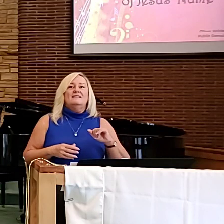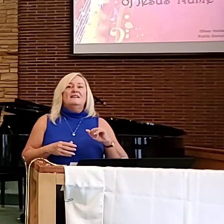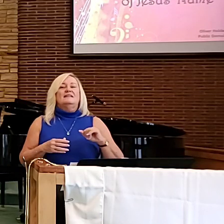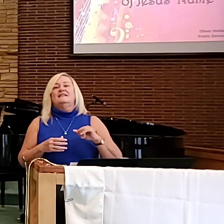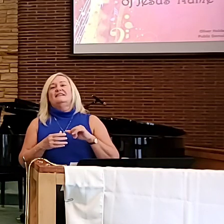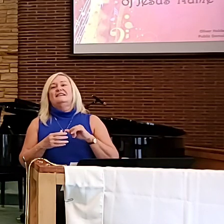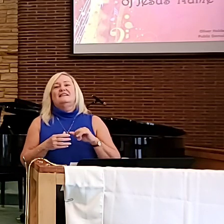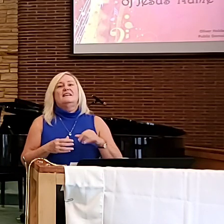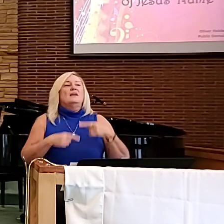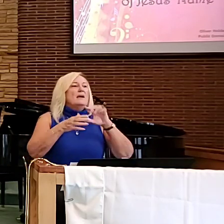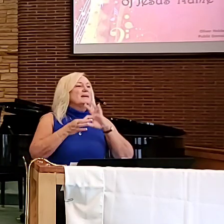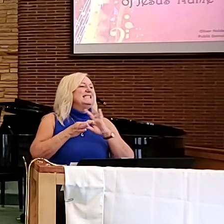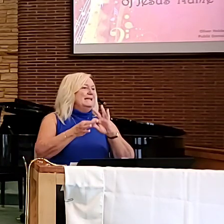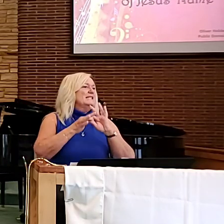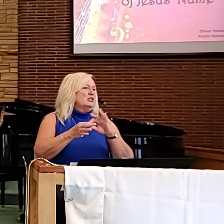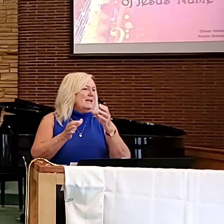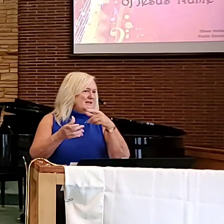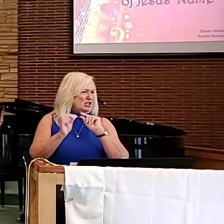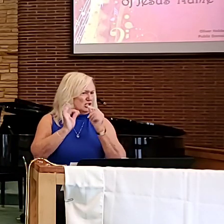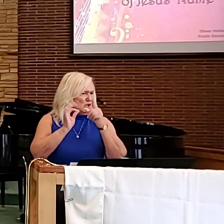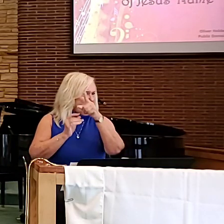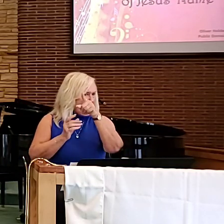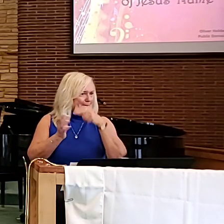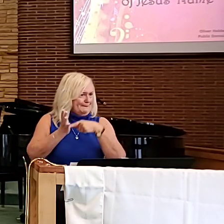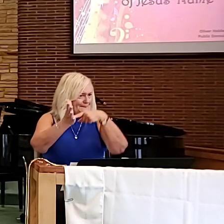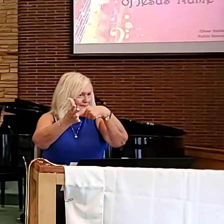of us who may not have seen it last week?